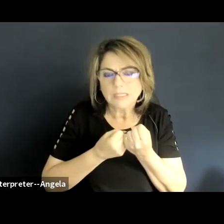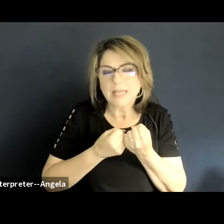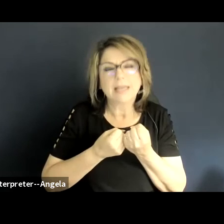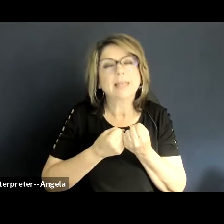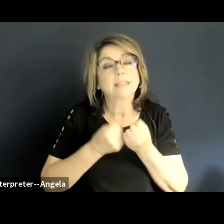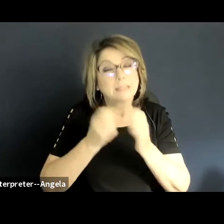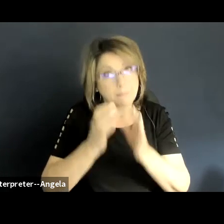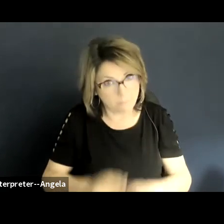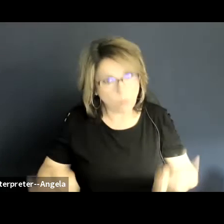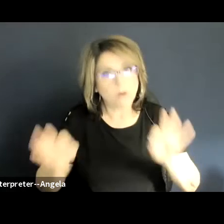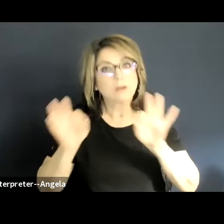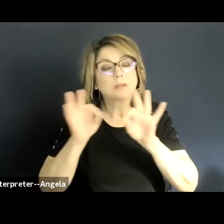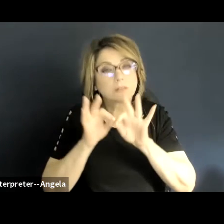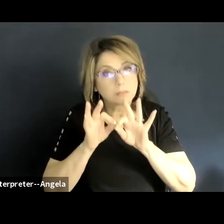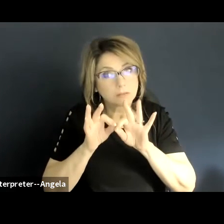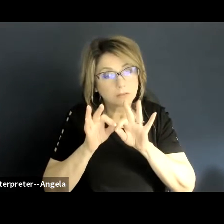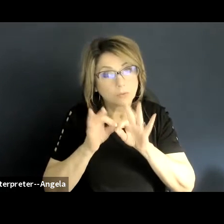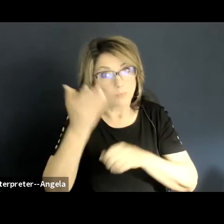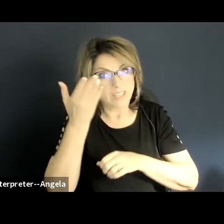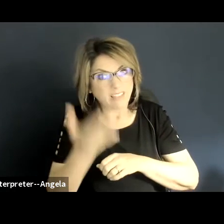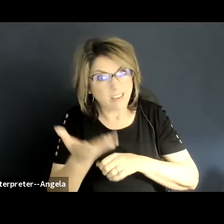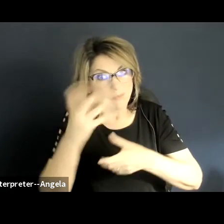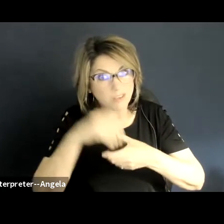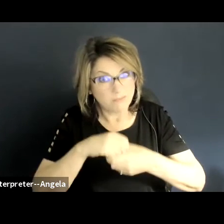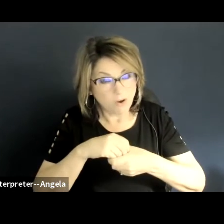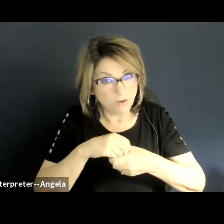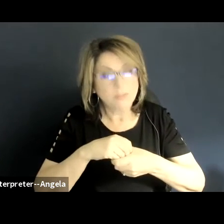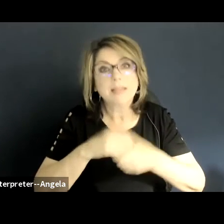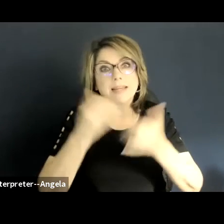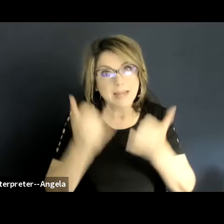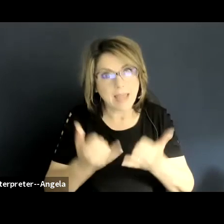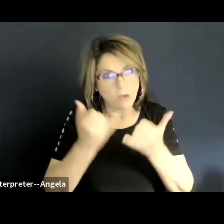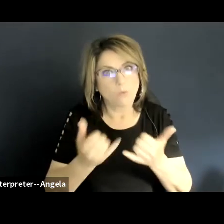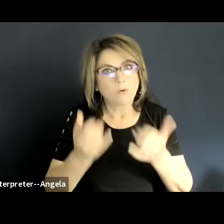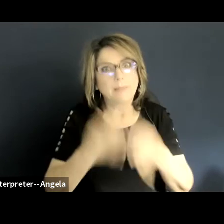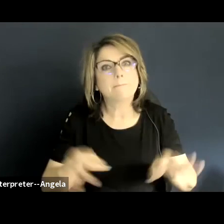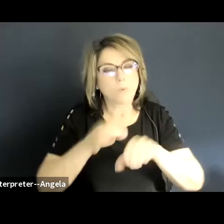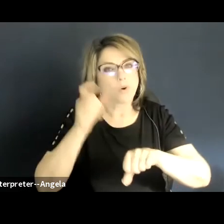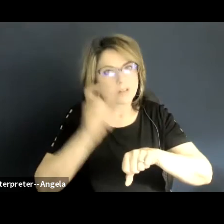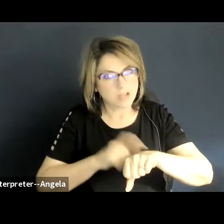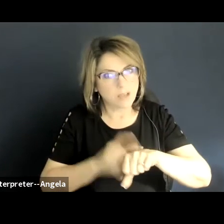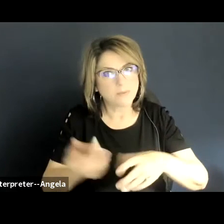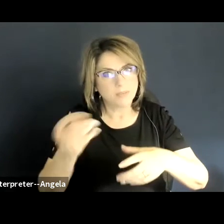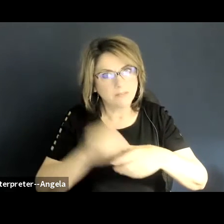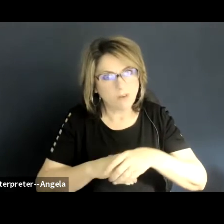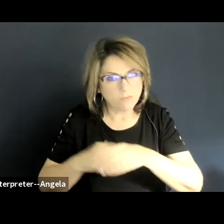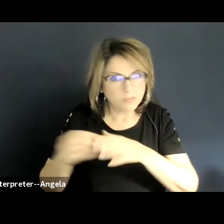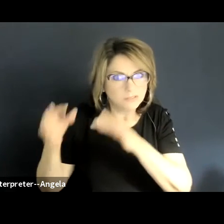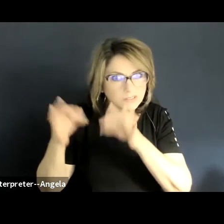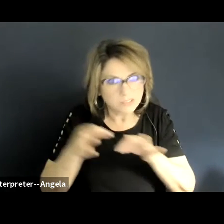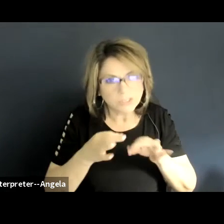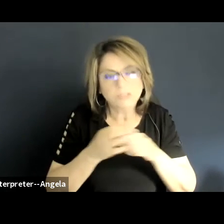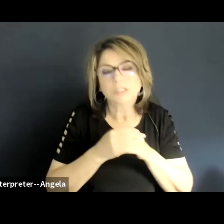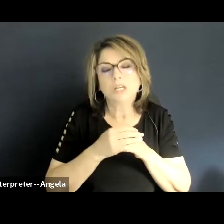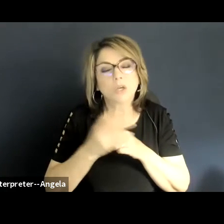important to be at the table than it is now. Obviously, we've seen over the last several years how our community